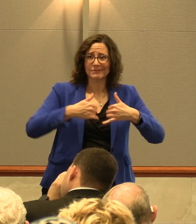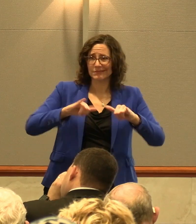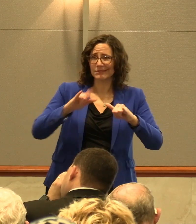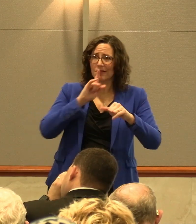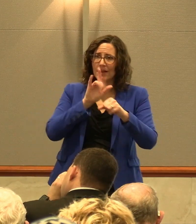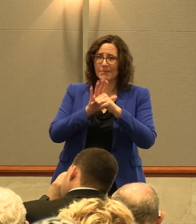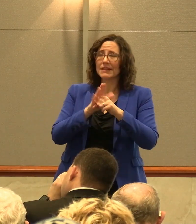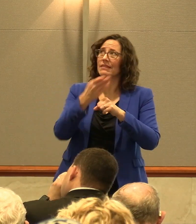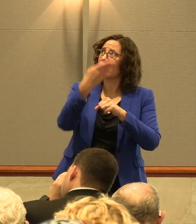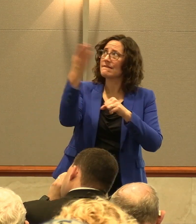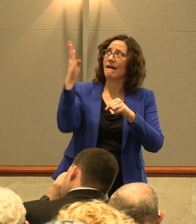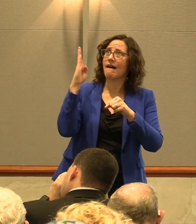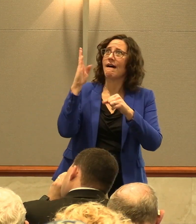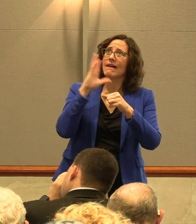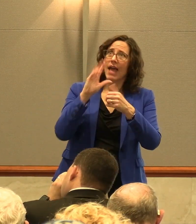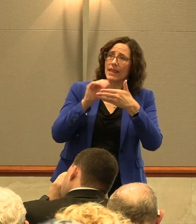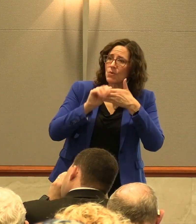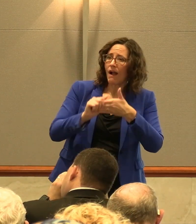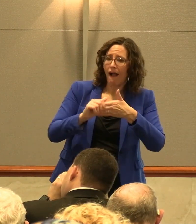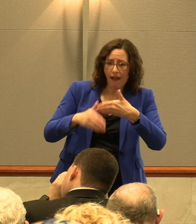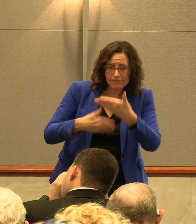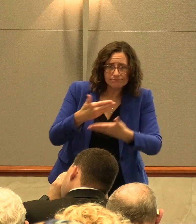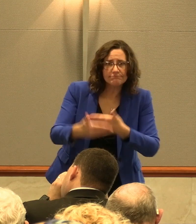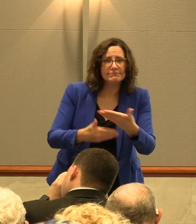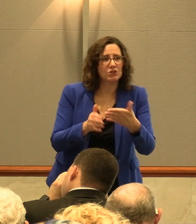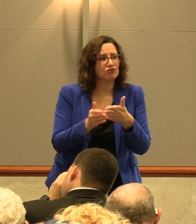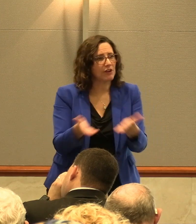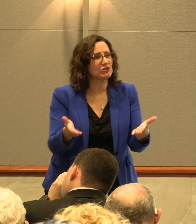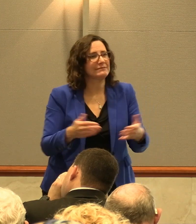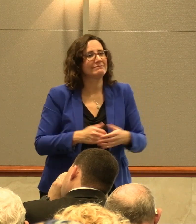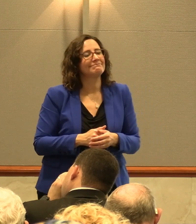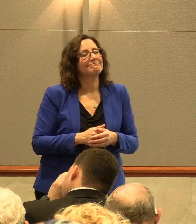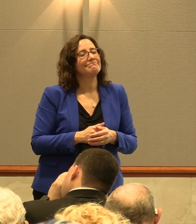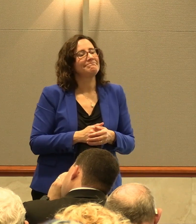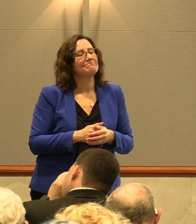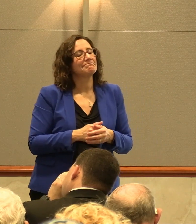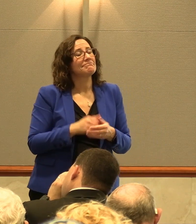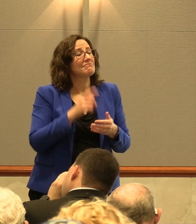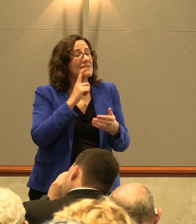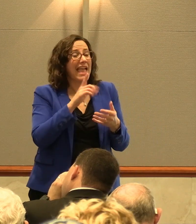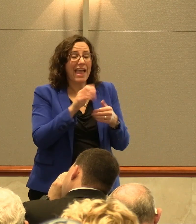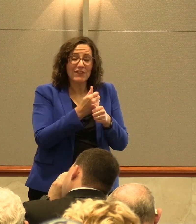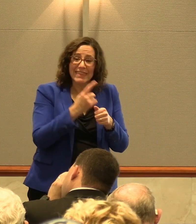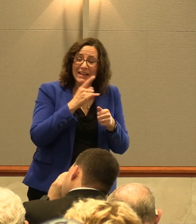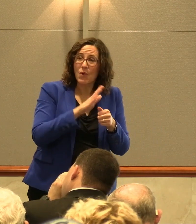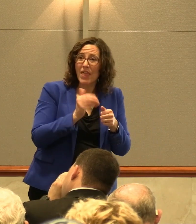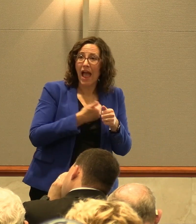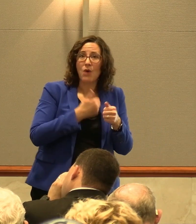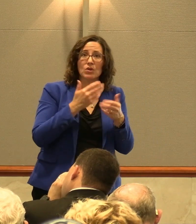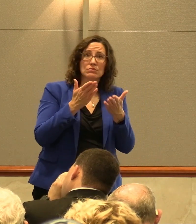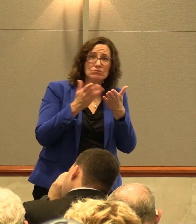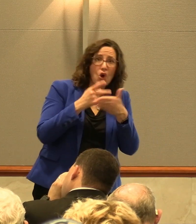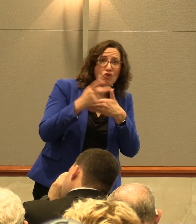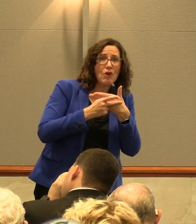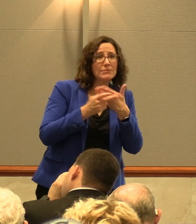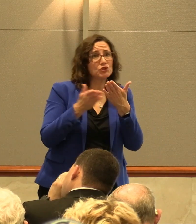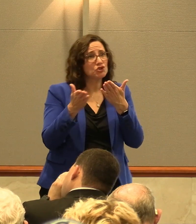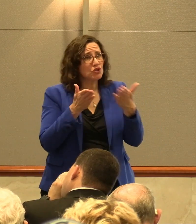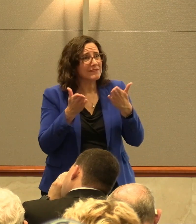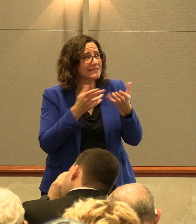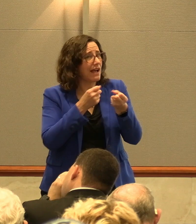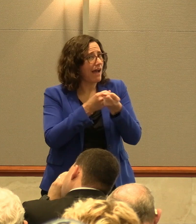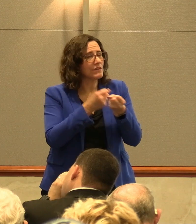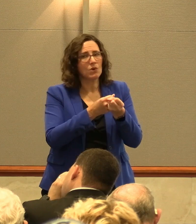values which guide our overall direction. Our programs and services and our advocacy have never been in greater